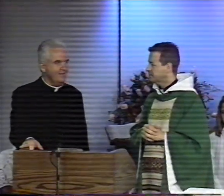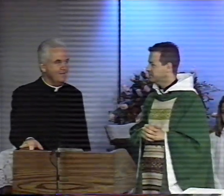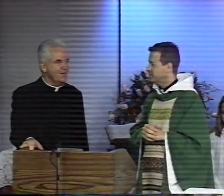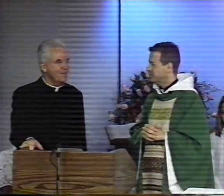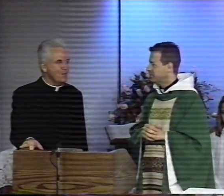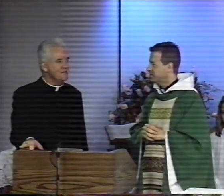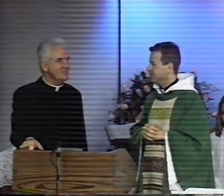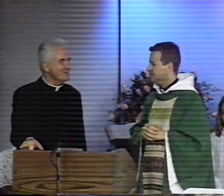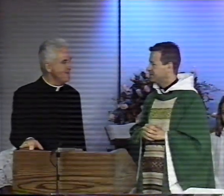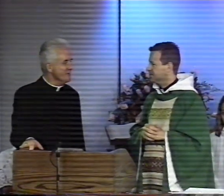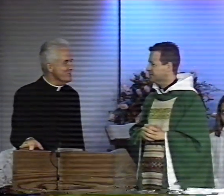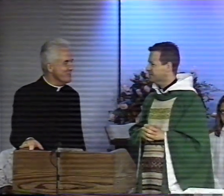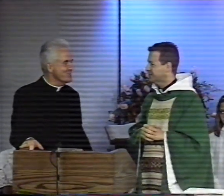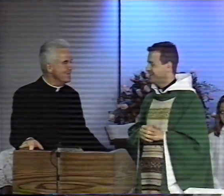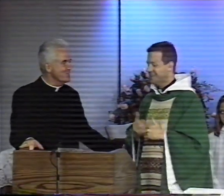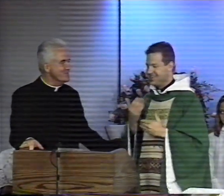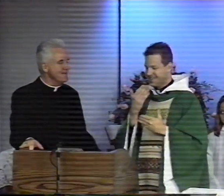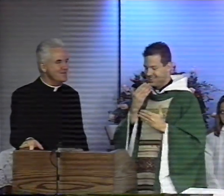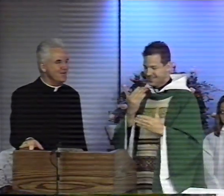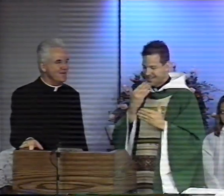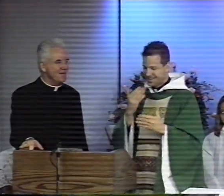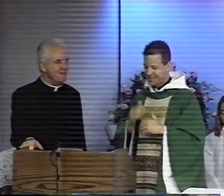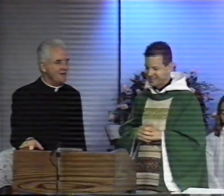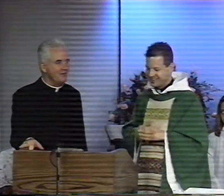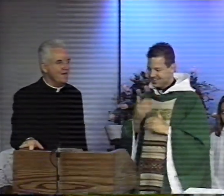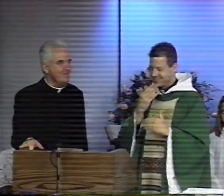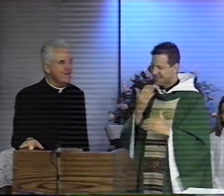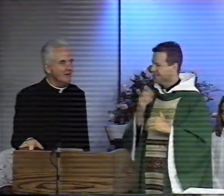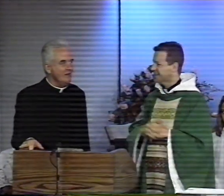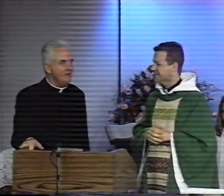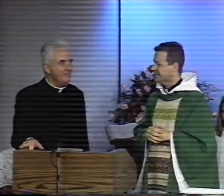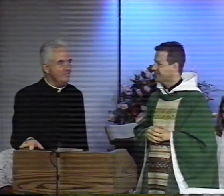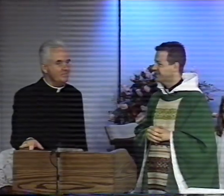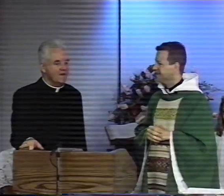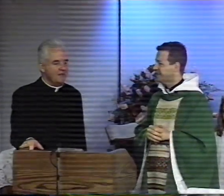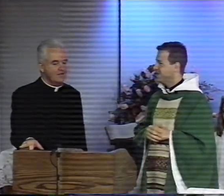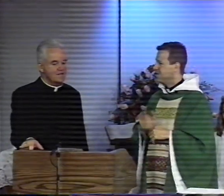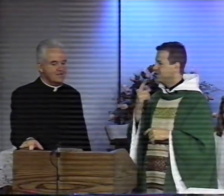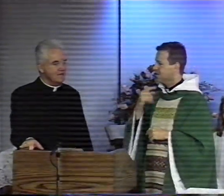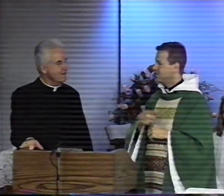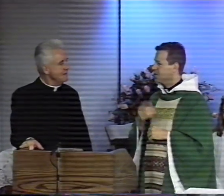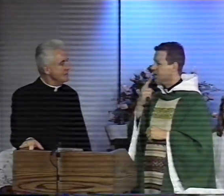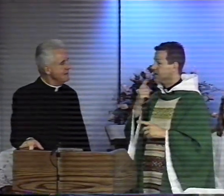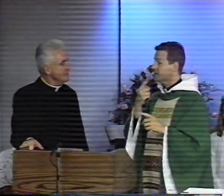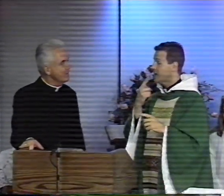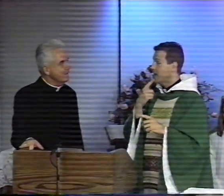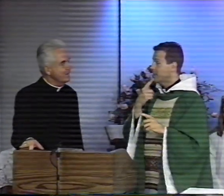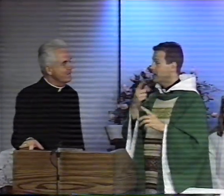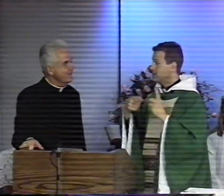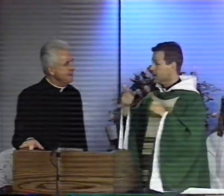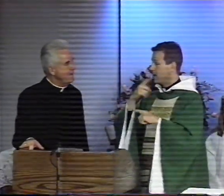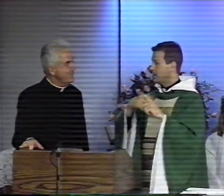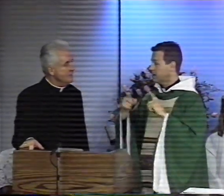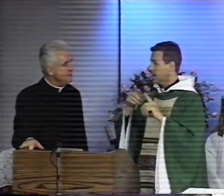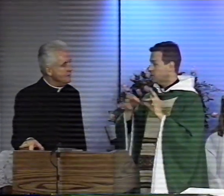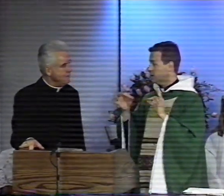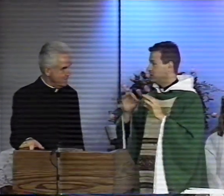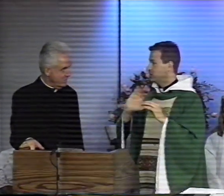their priest is a very special priest, there's no doubt about it. Thank you. And it's You know, they say that sign language is